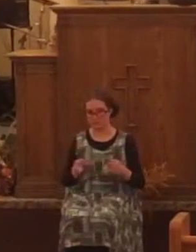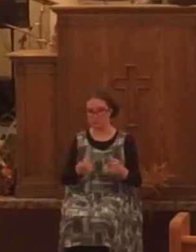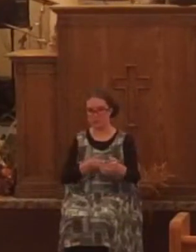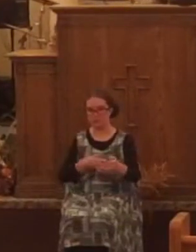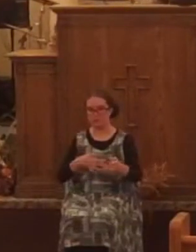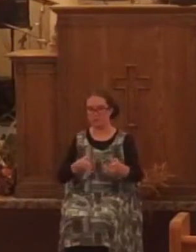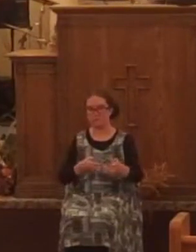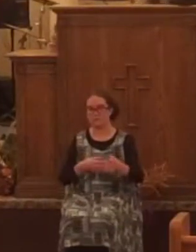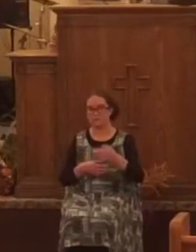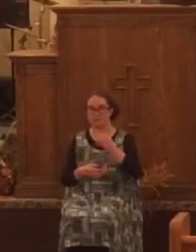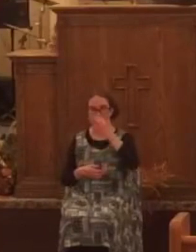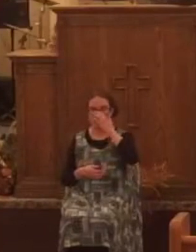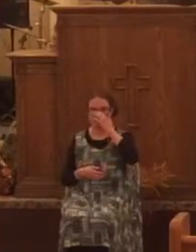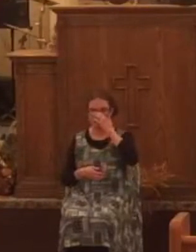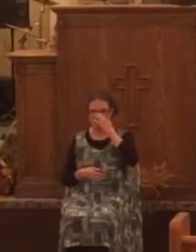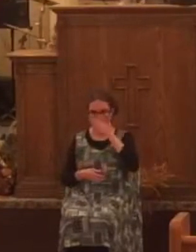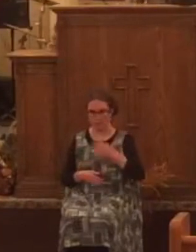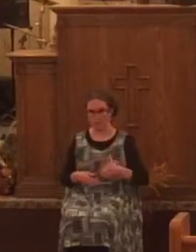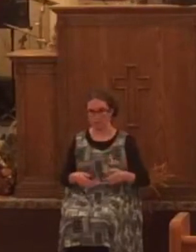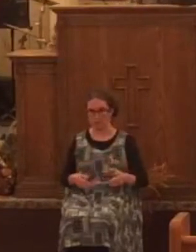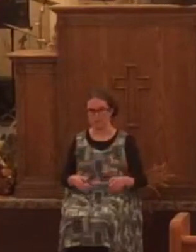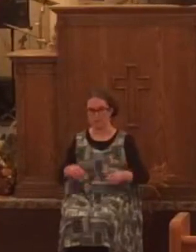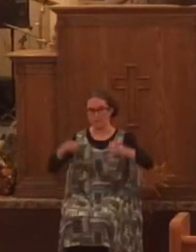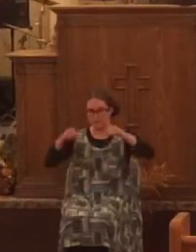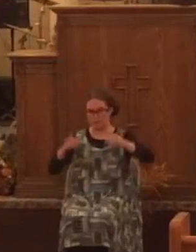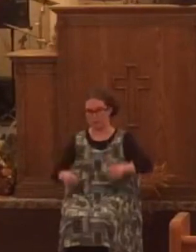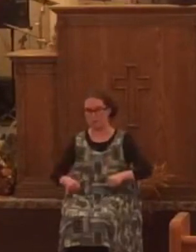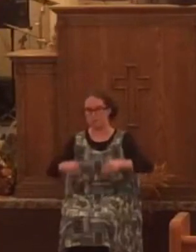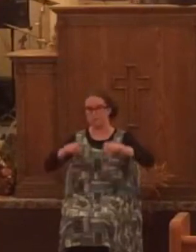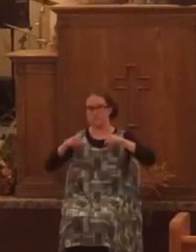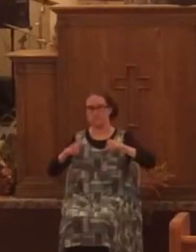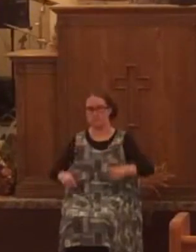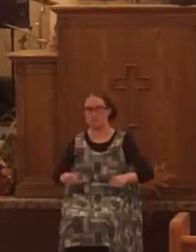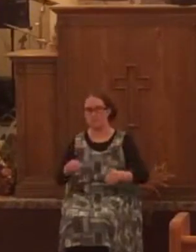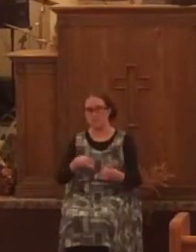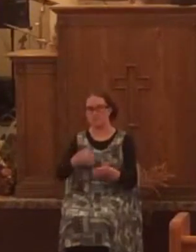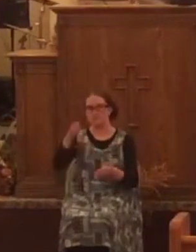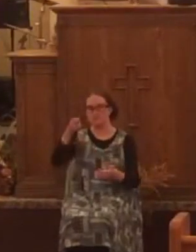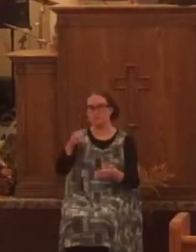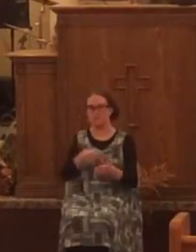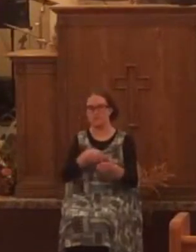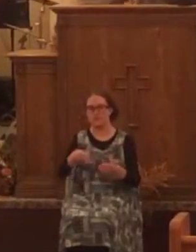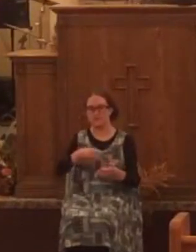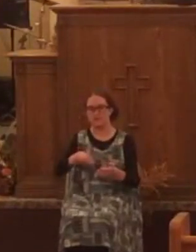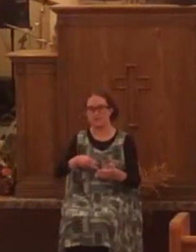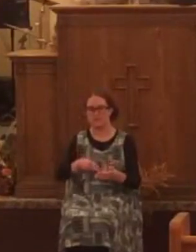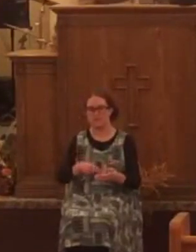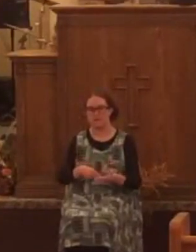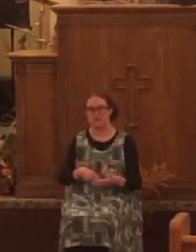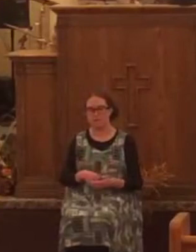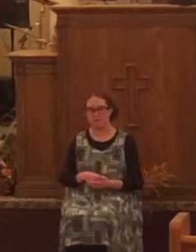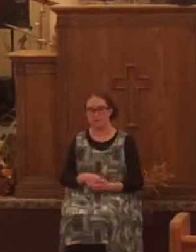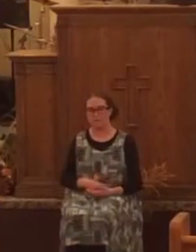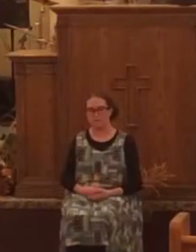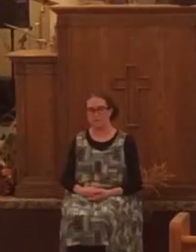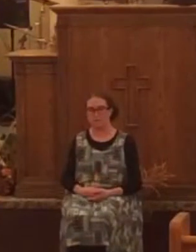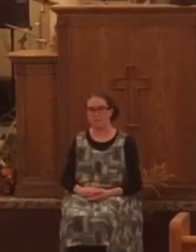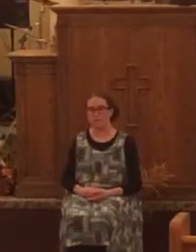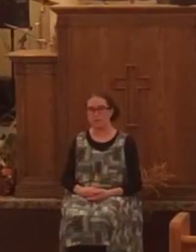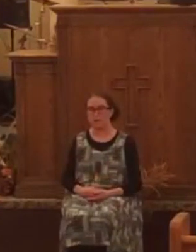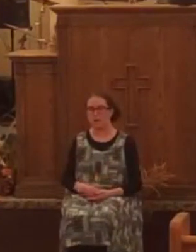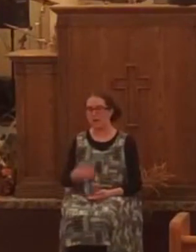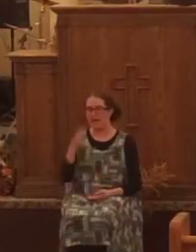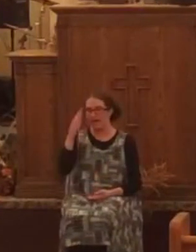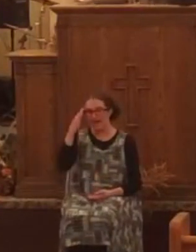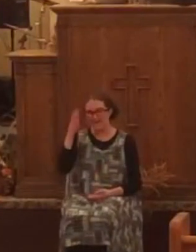song. And man, it was pumping, man. I mean, it was pumping. People jumping, people dancing, people moving. And I didn't know